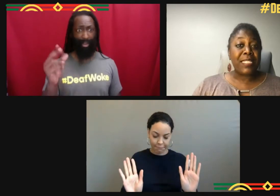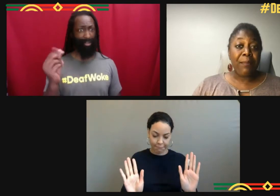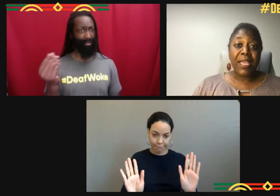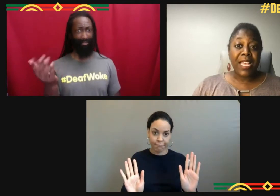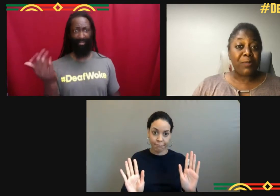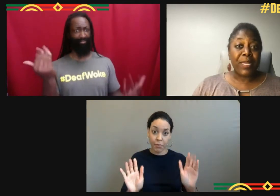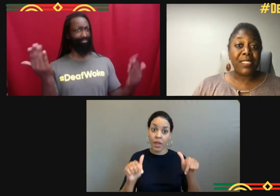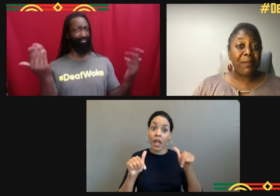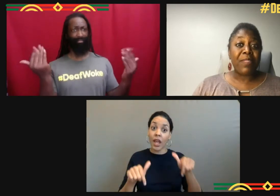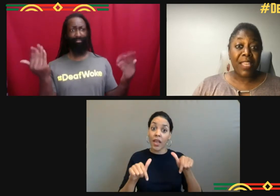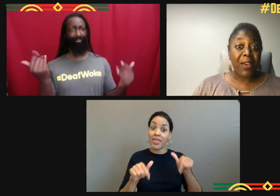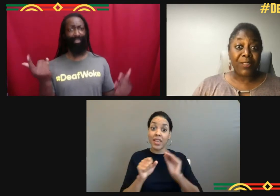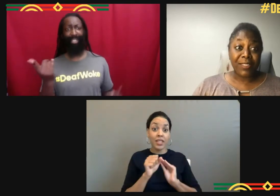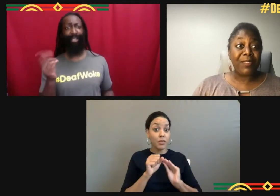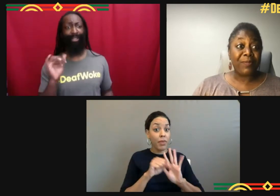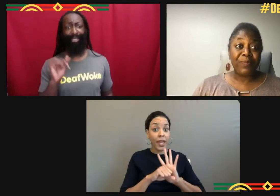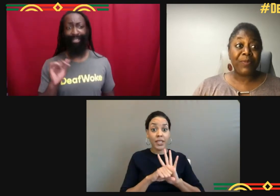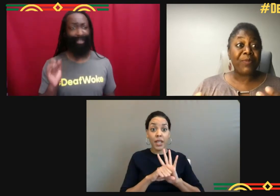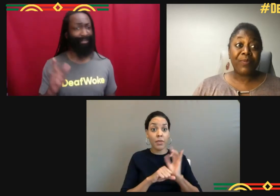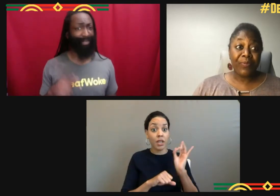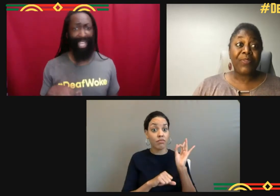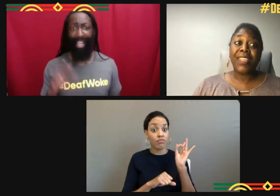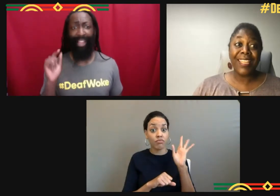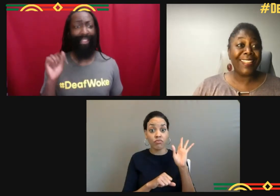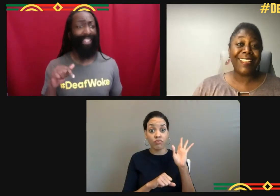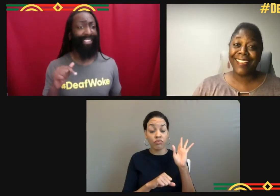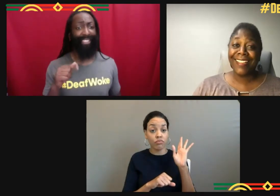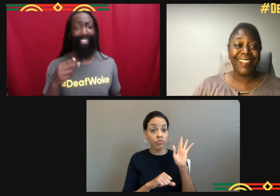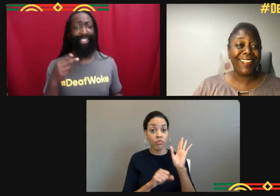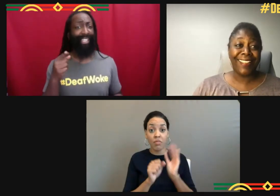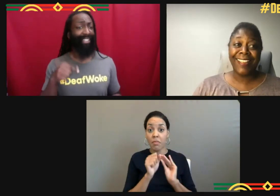this pandemic has been something else. No, bring it. Come on.